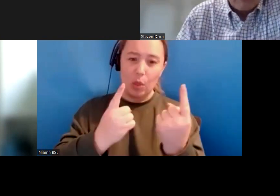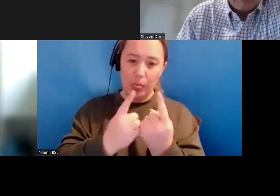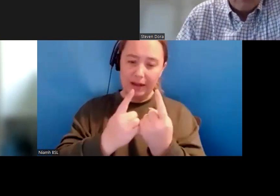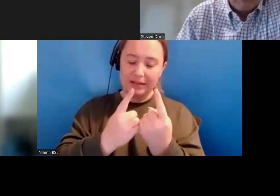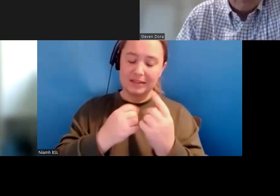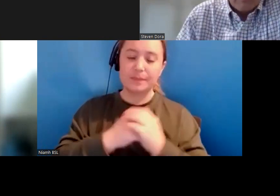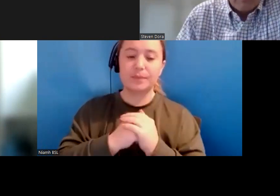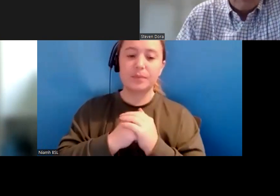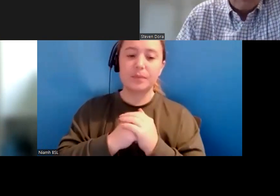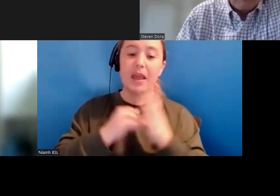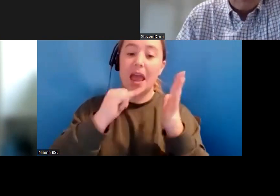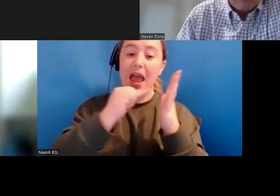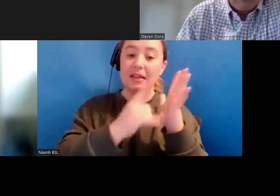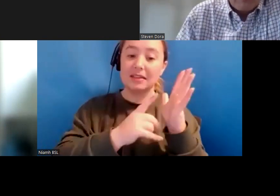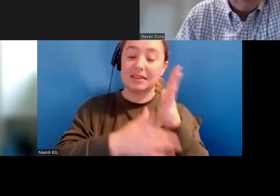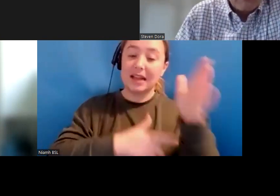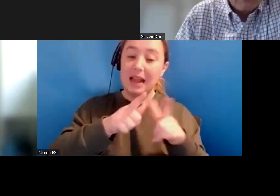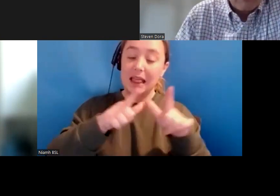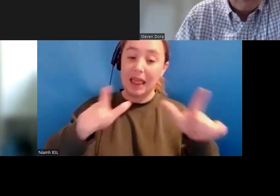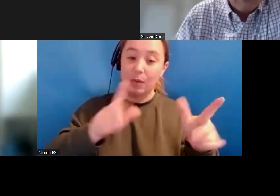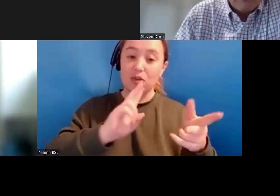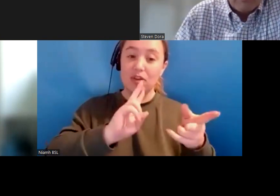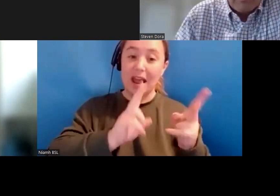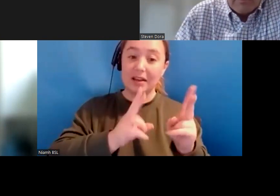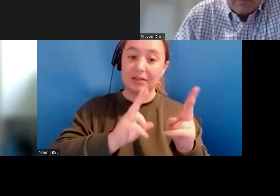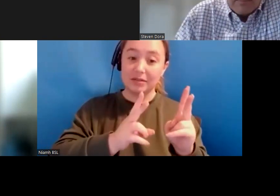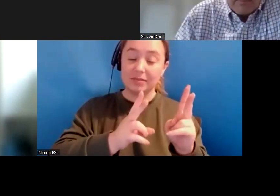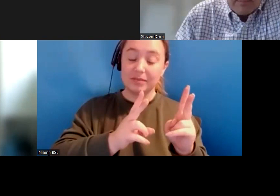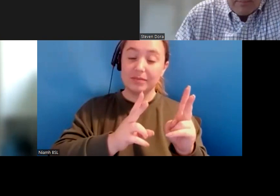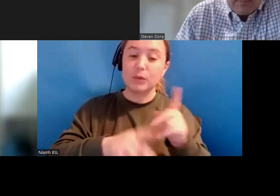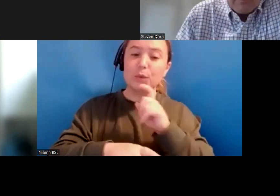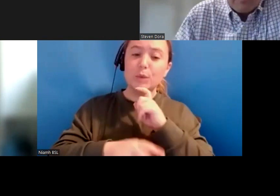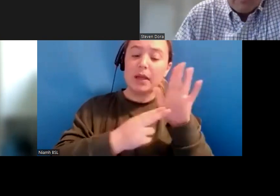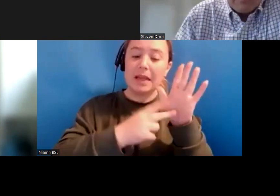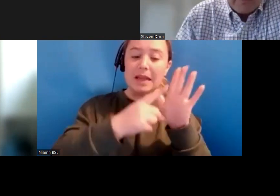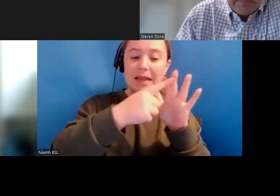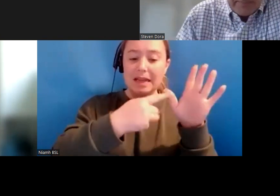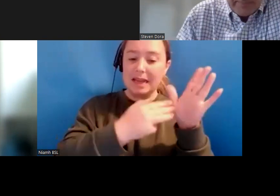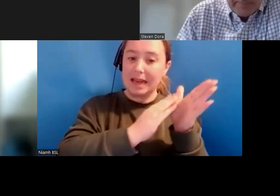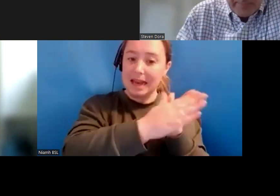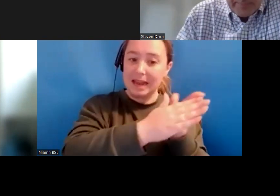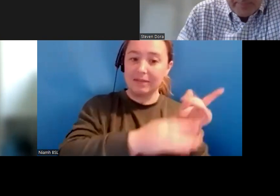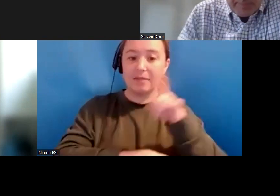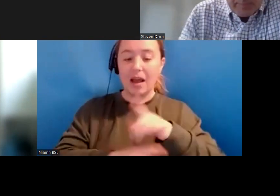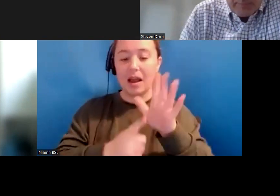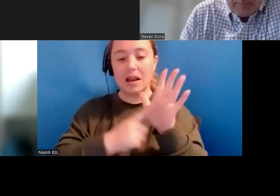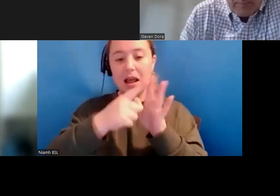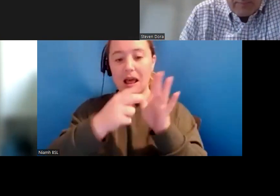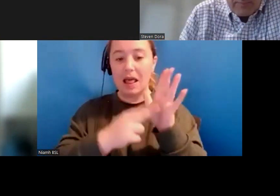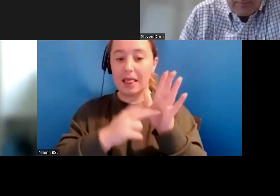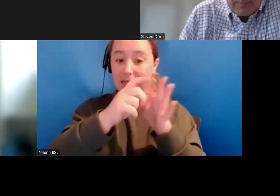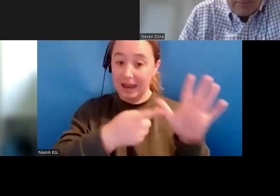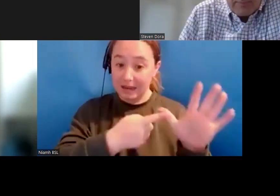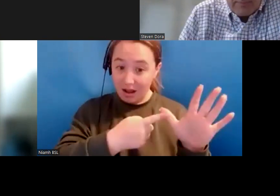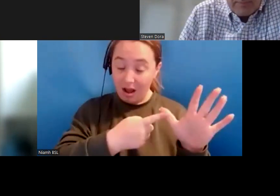language interaction provided for us today by Linda and by Neve. And we're going to have captioning from Mel and